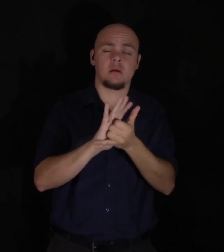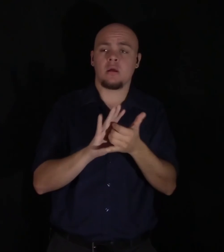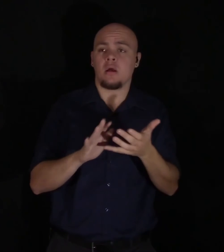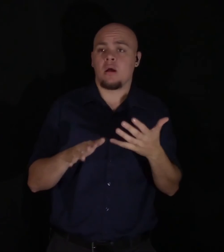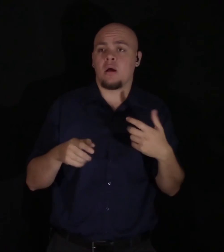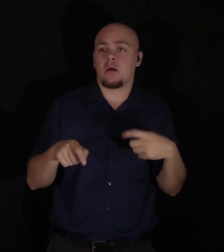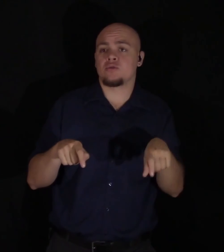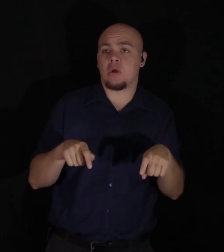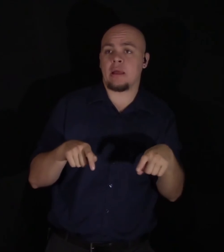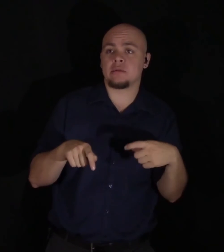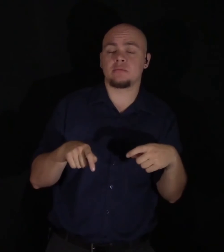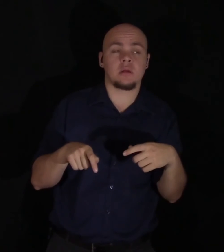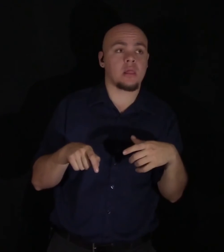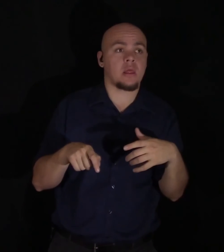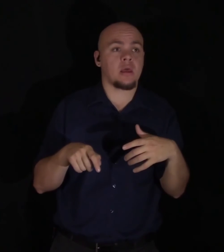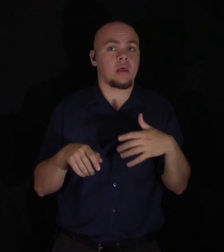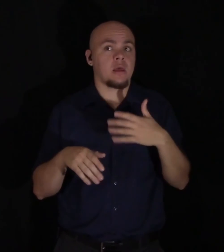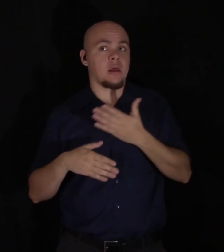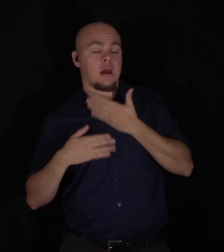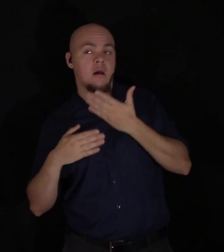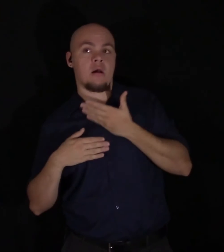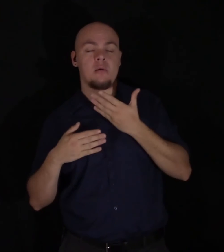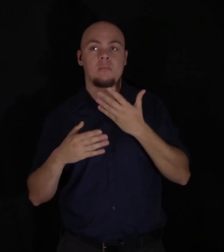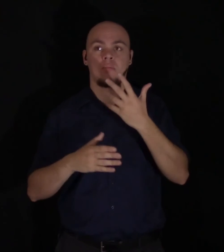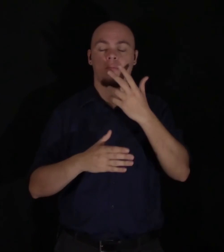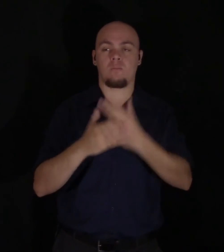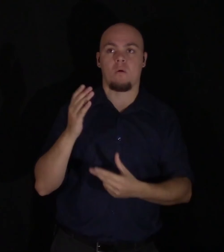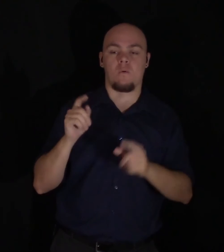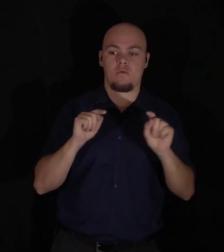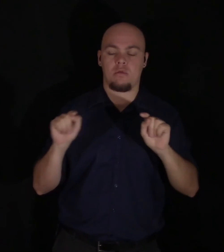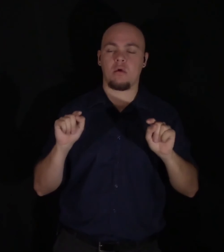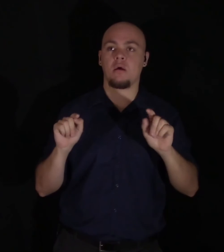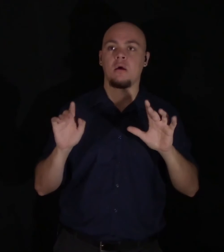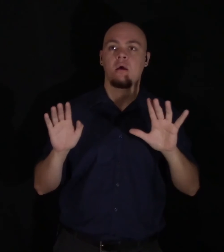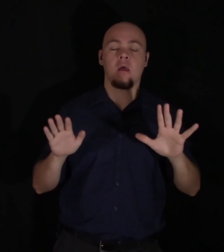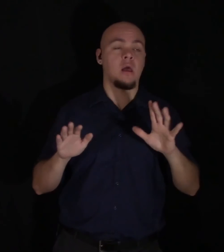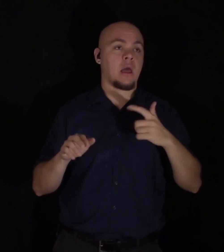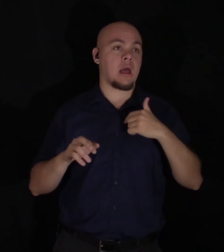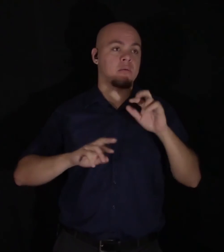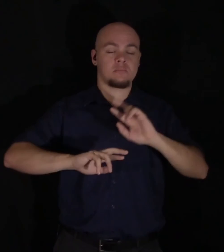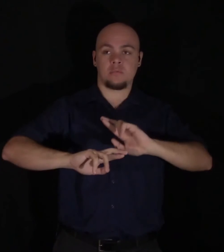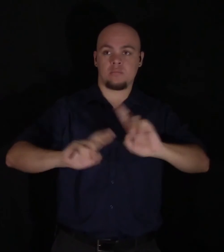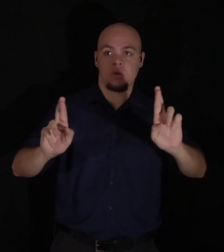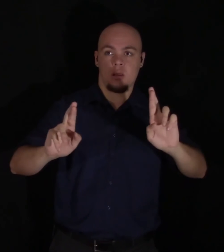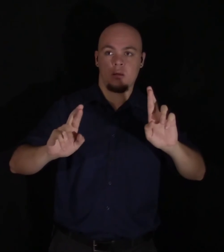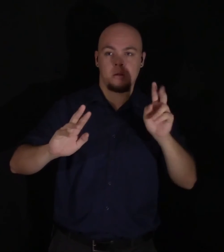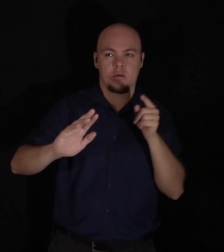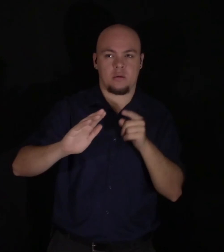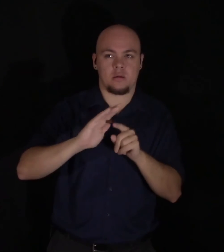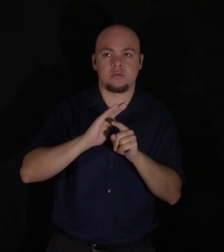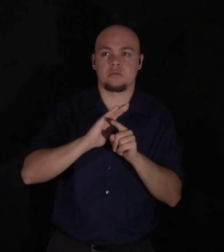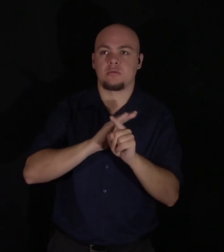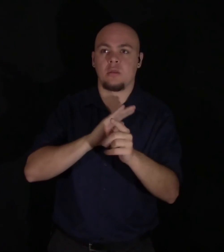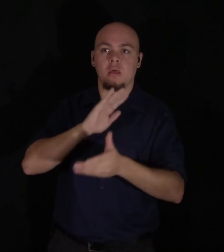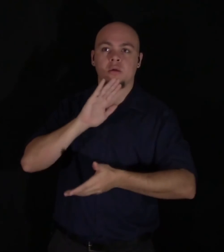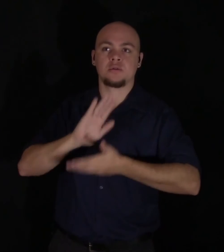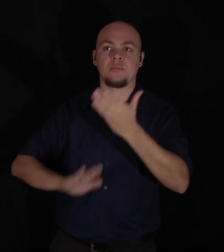half pleasurable and half fearful, with which I am preparing to depart. I am going